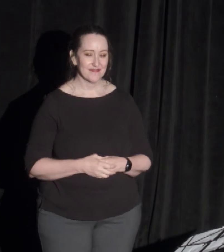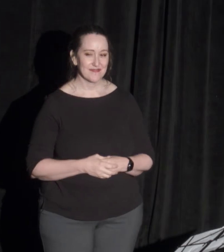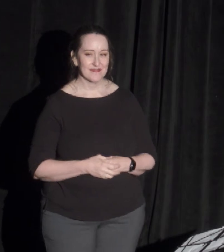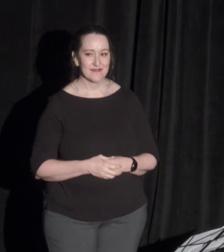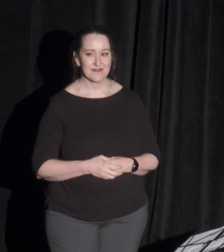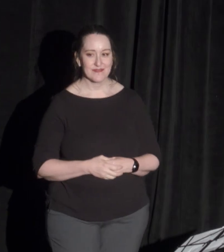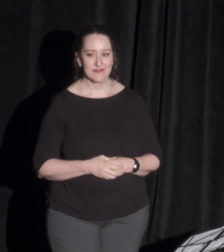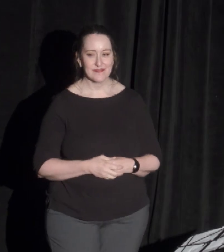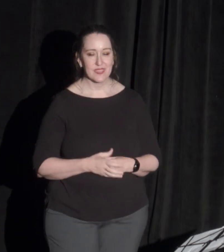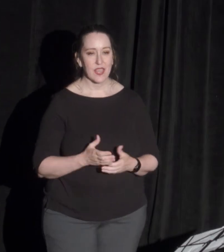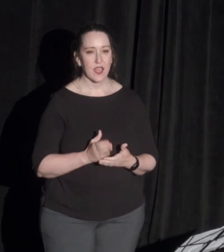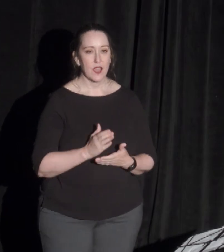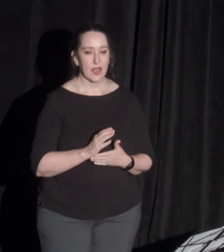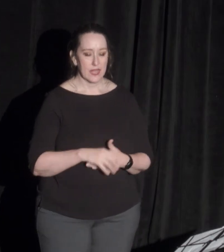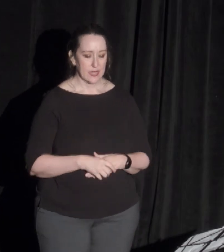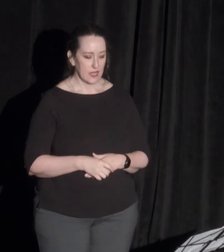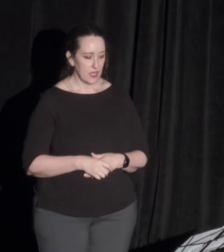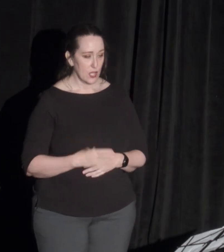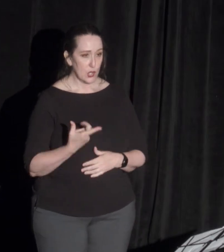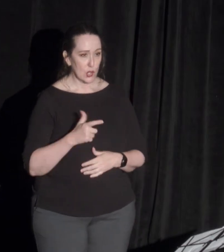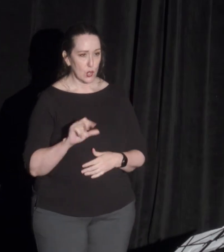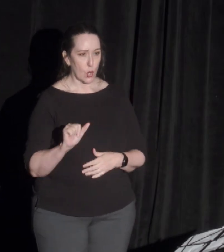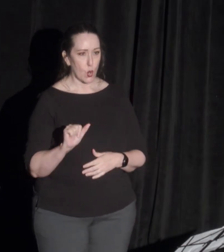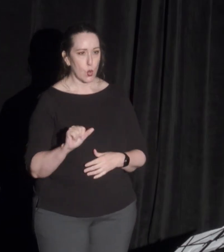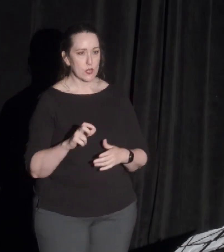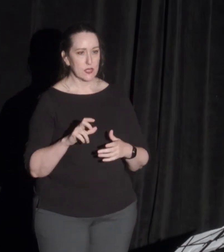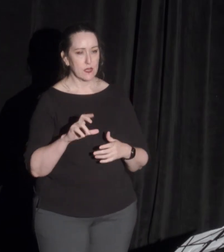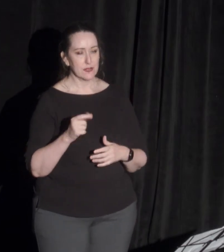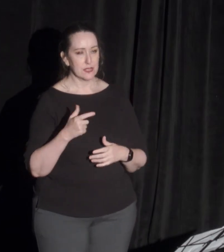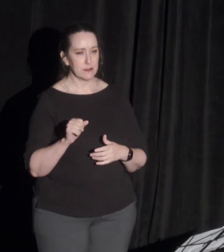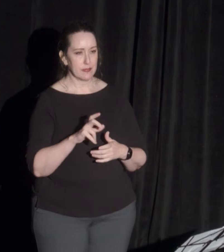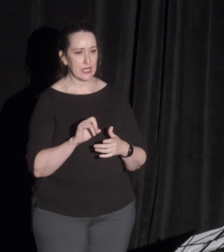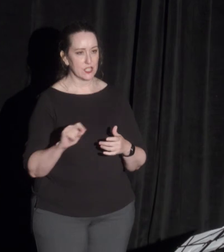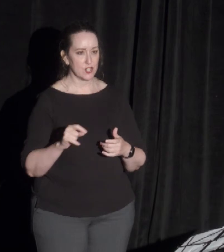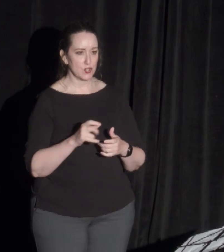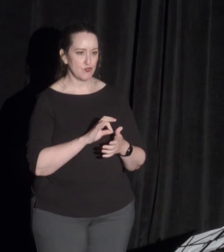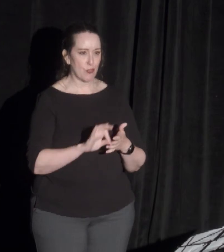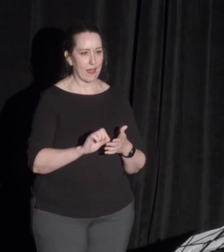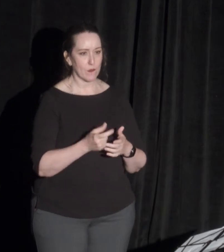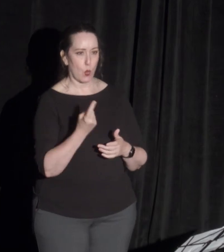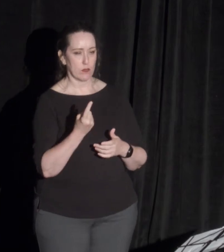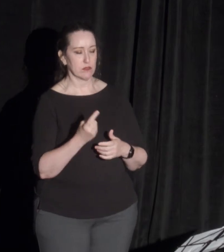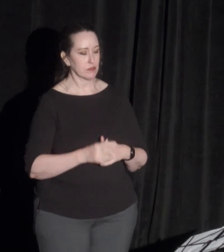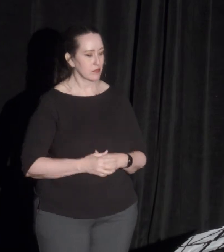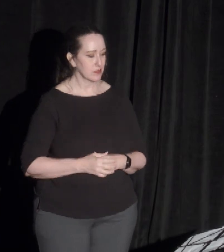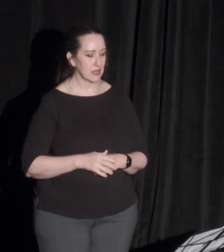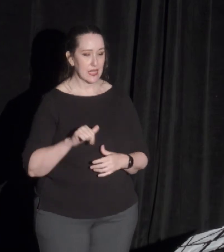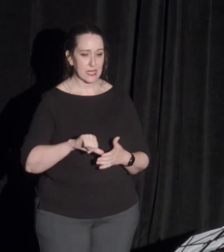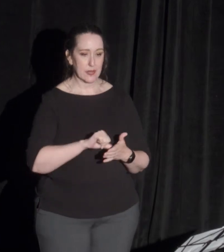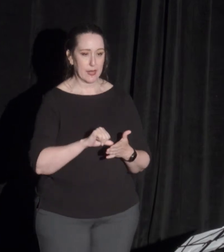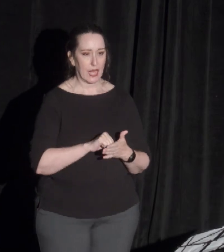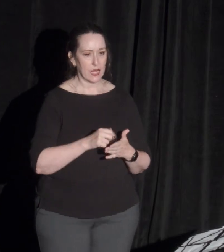All right. Hugo speech, draft 1. This page intentionally left blank.